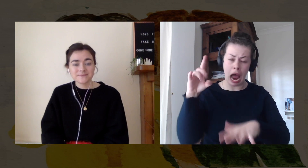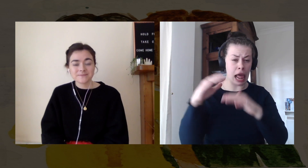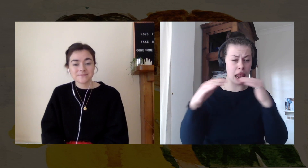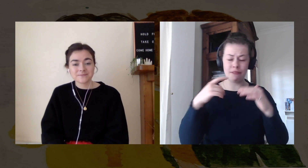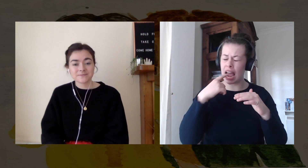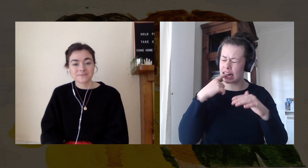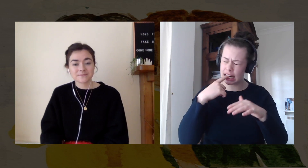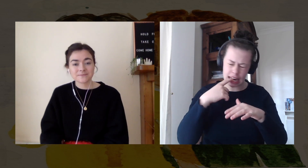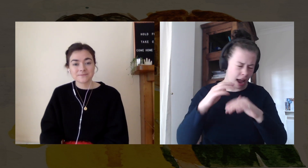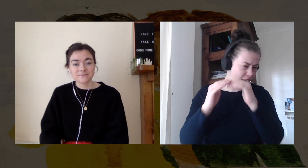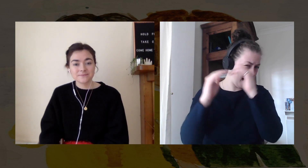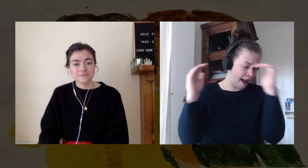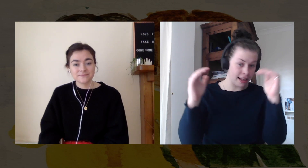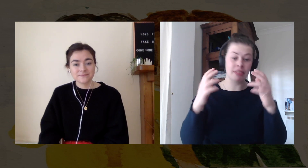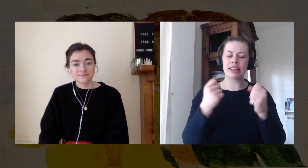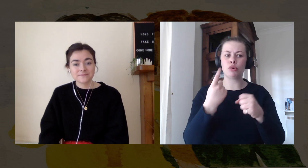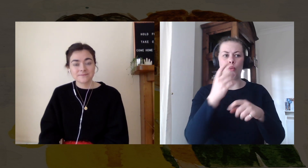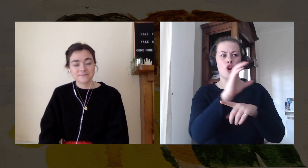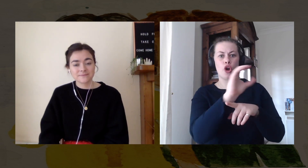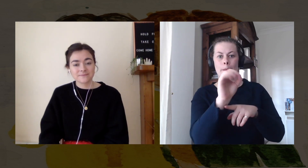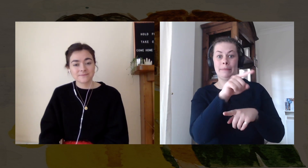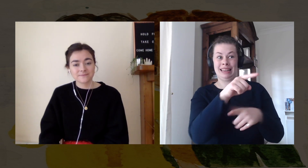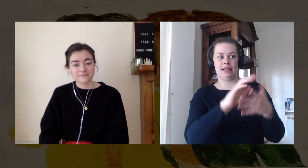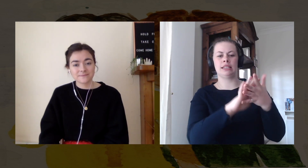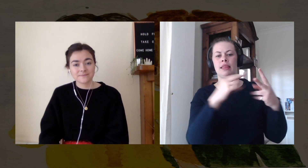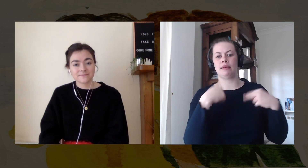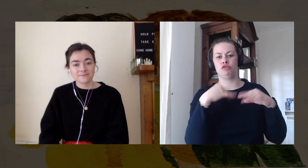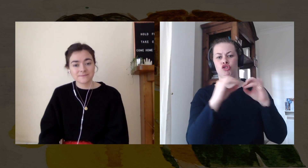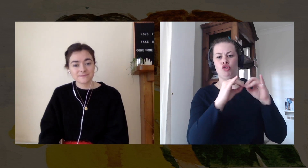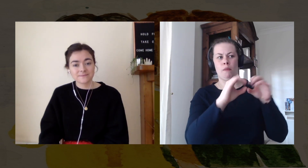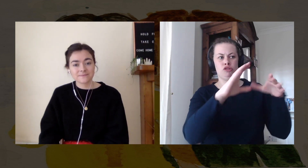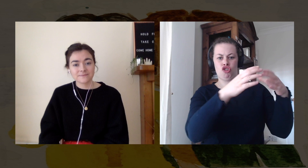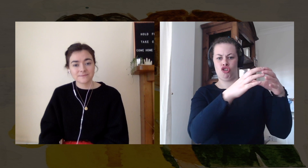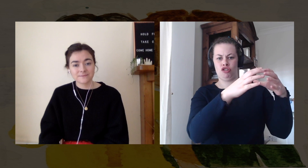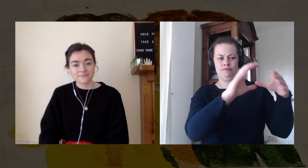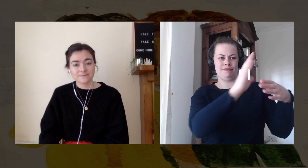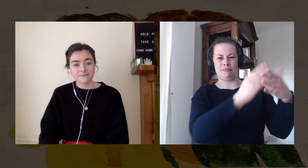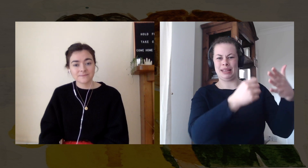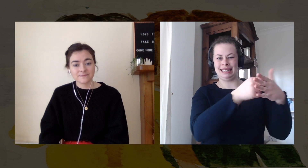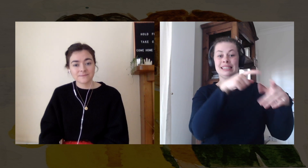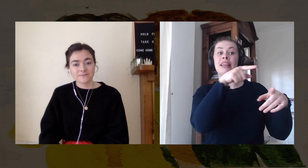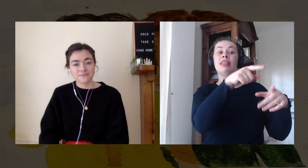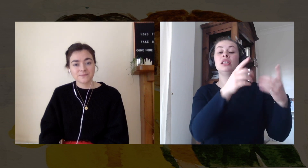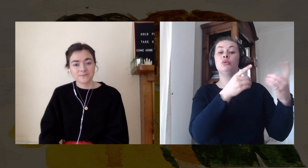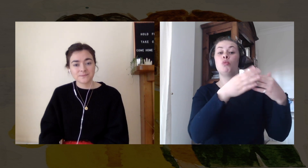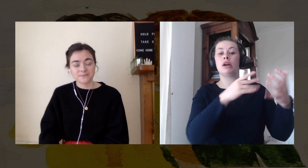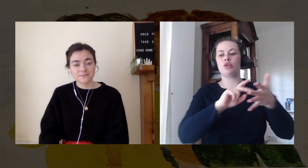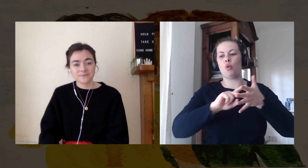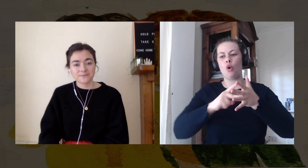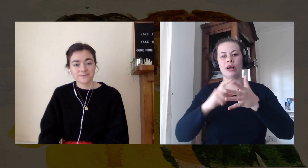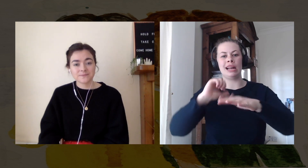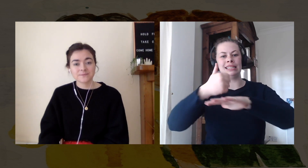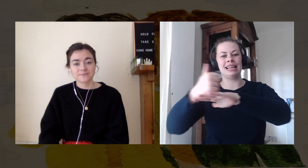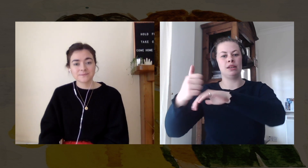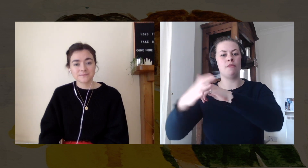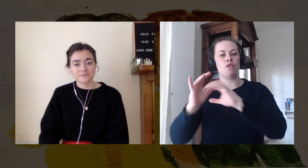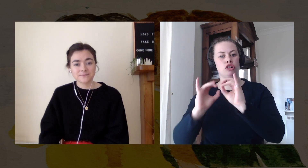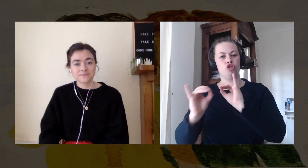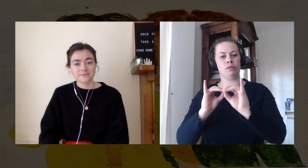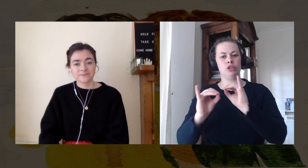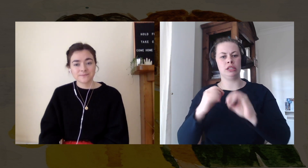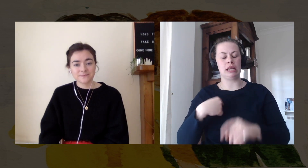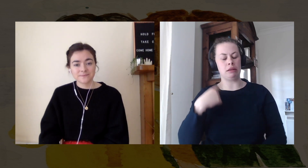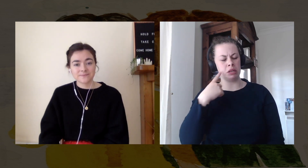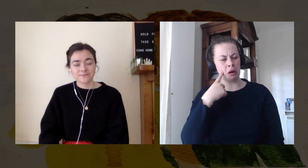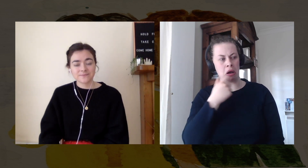language interpreters, and they organised the setup for interpreters, and I was like, holy crap, I want this in every job I go to. And